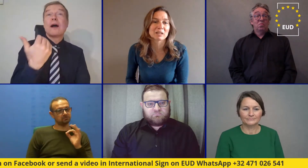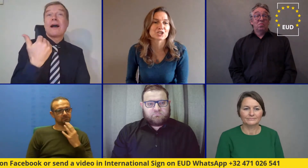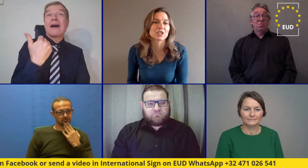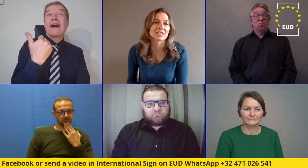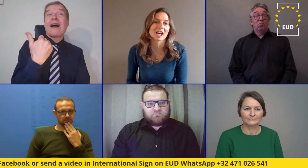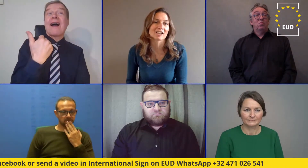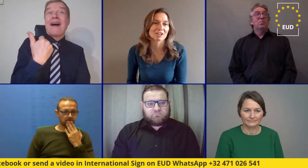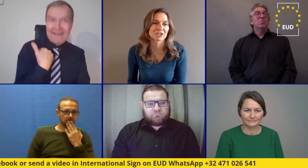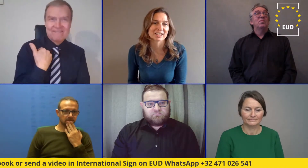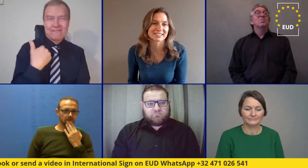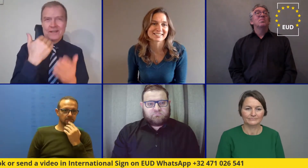make sure that it's by contrast.